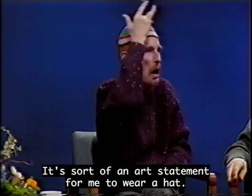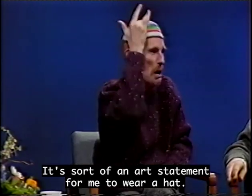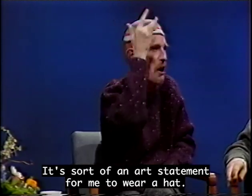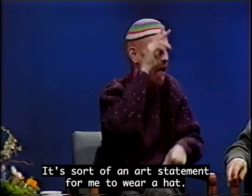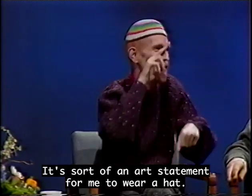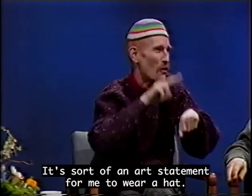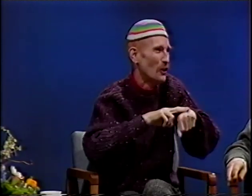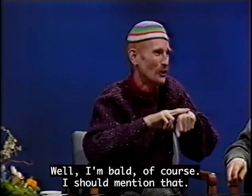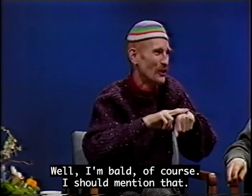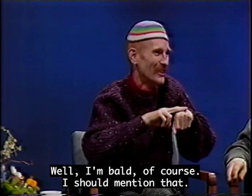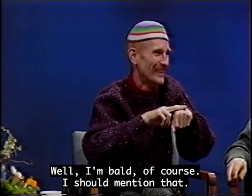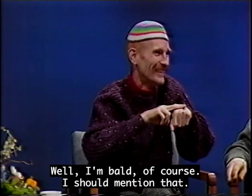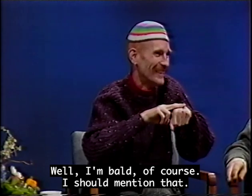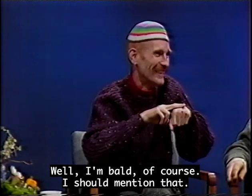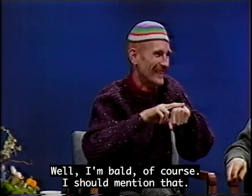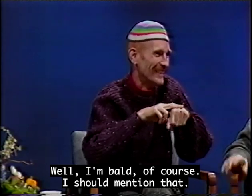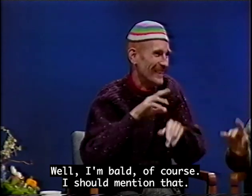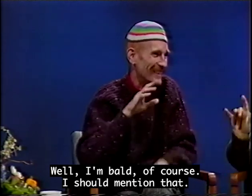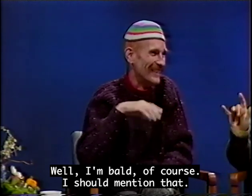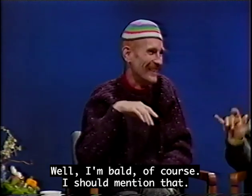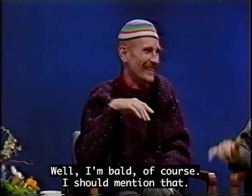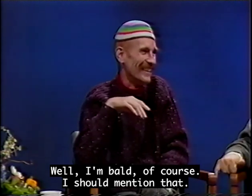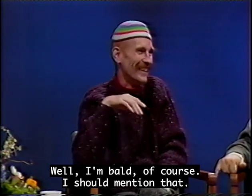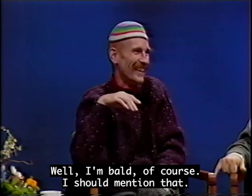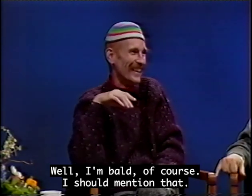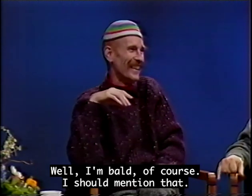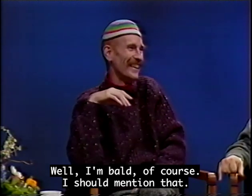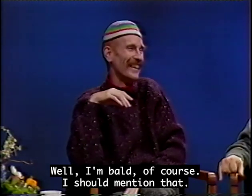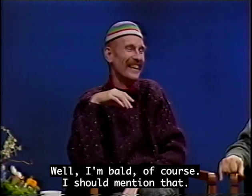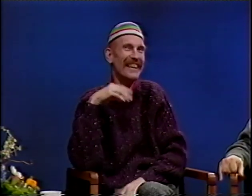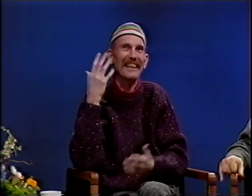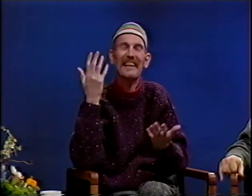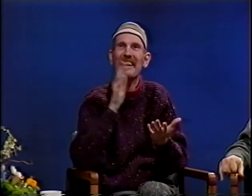hat. Well, I'm bald, of course. I should mention that.